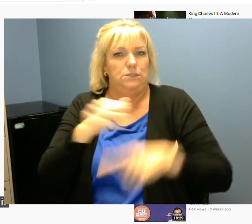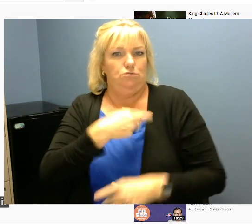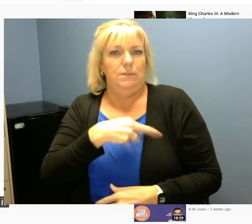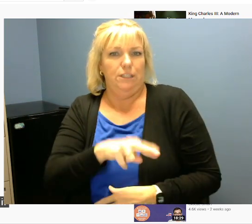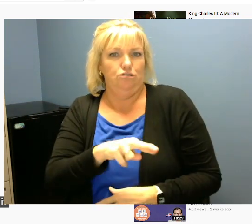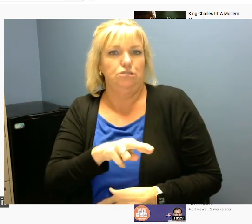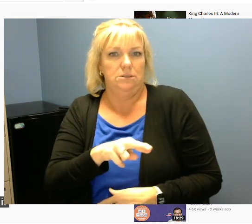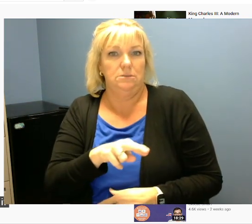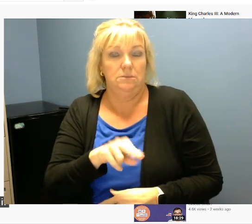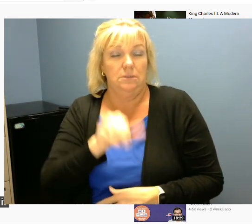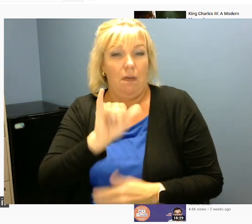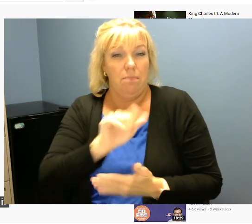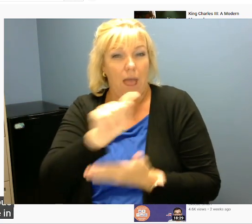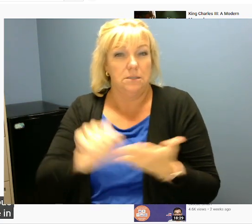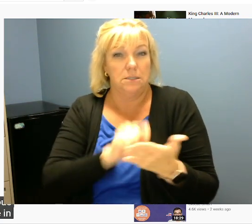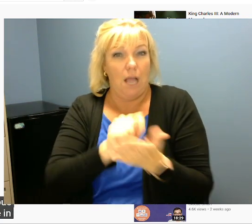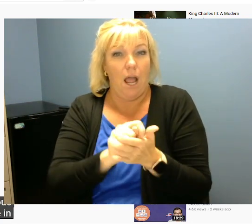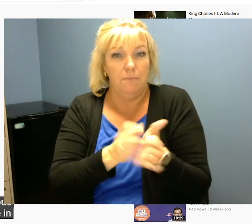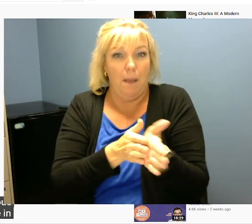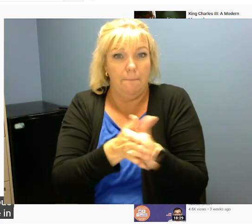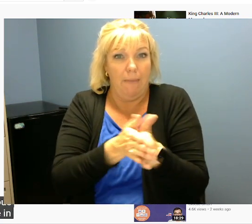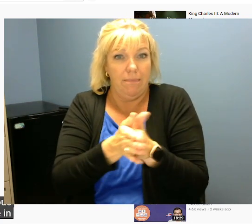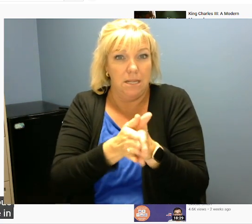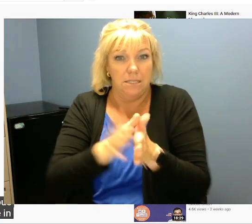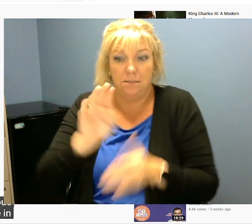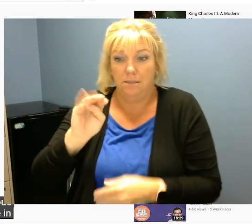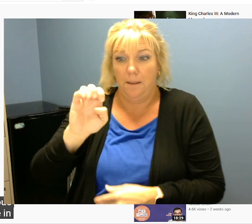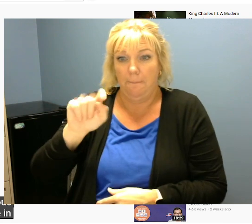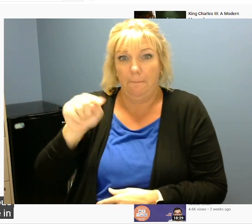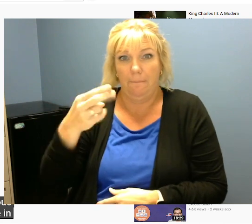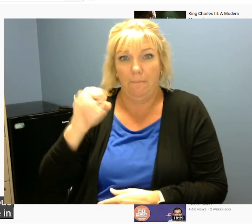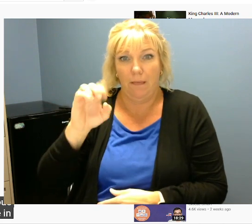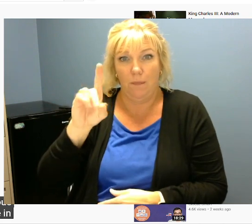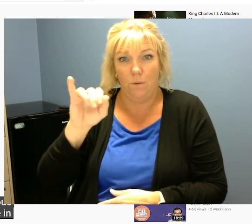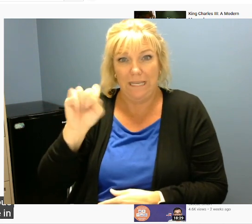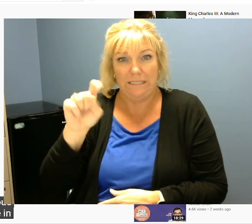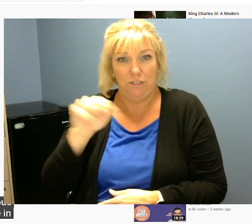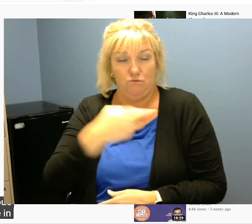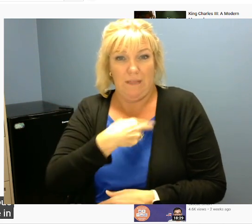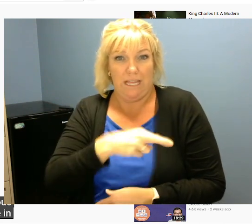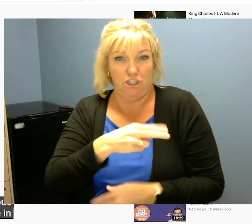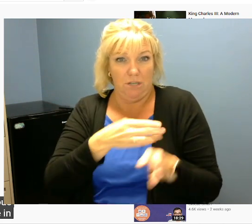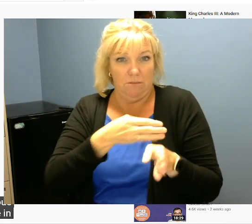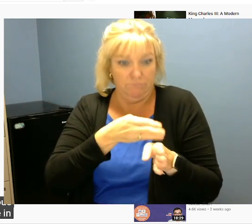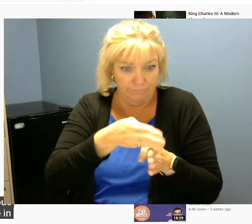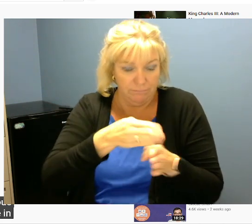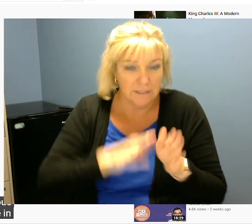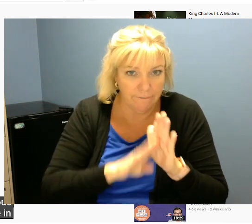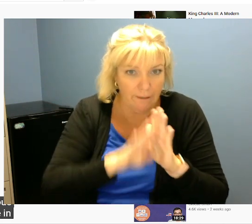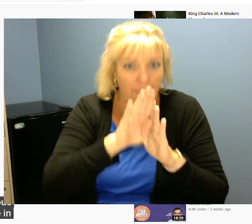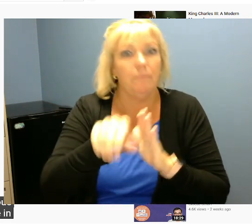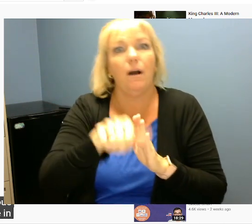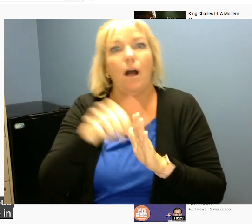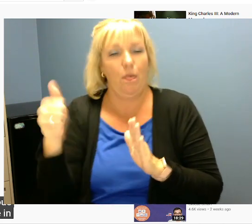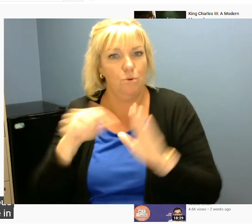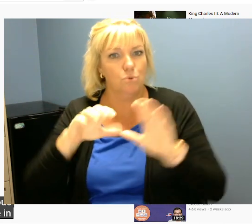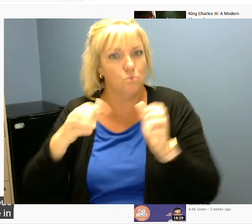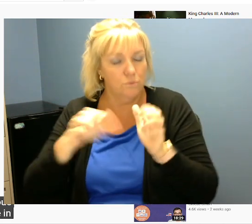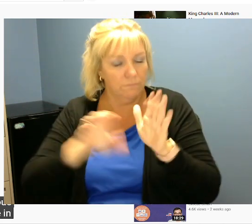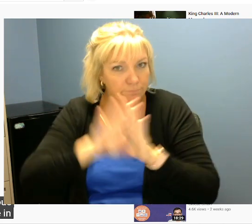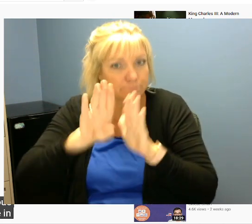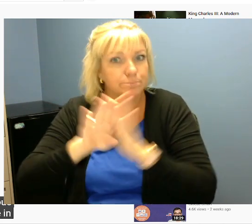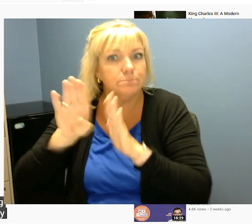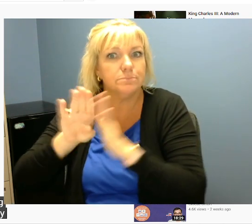get the growth of like the Methodists at this time, other religious sects. And so people start